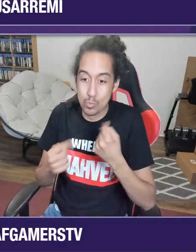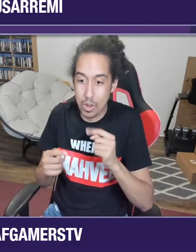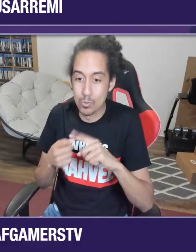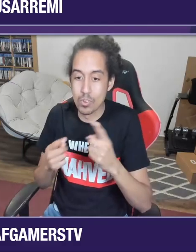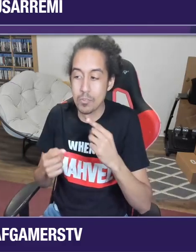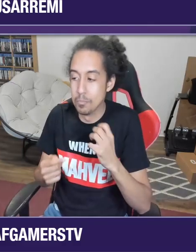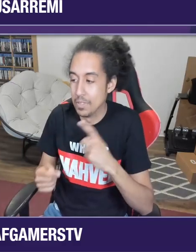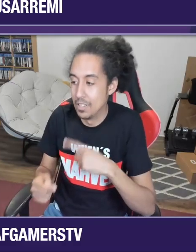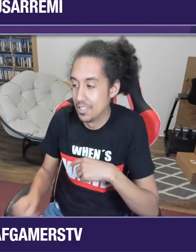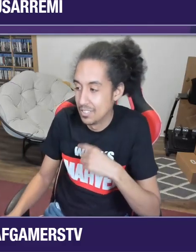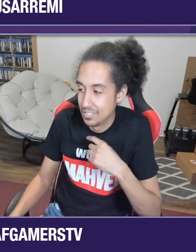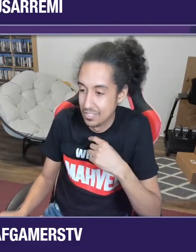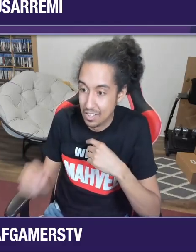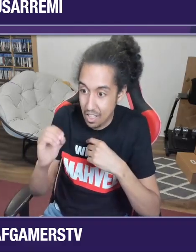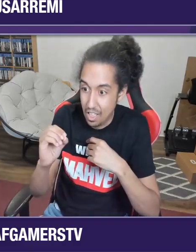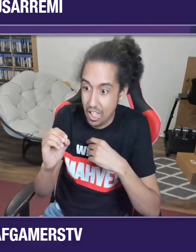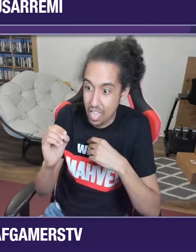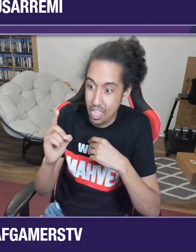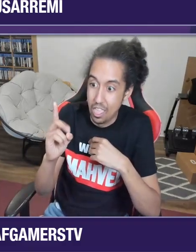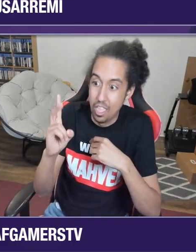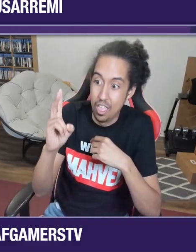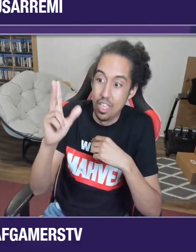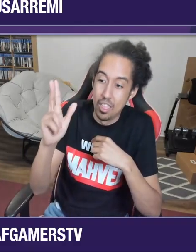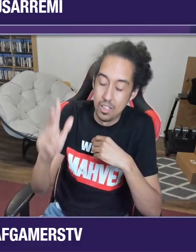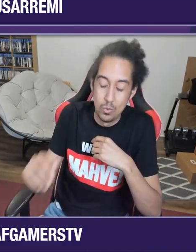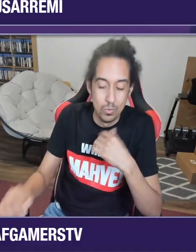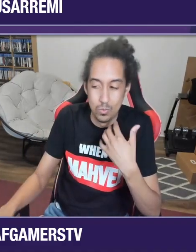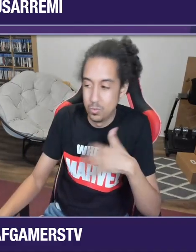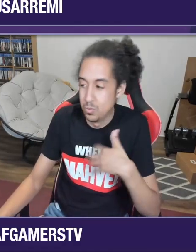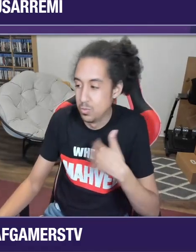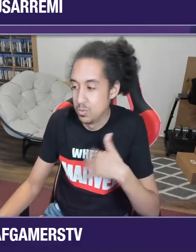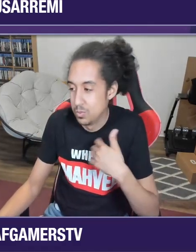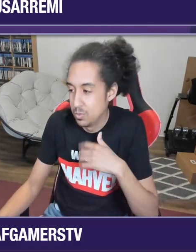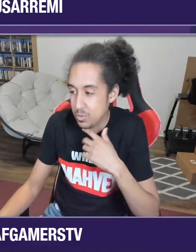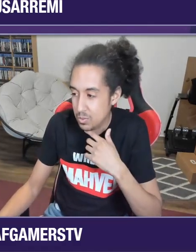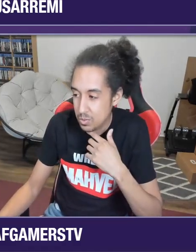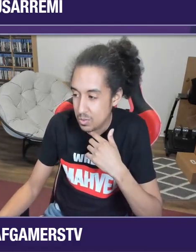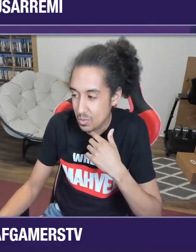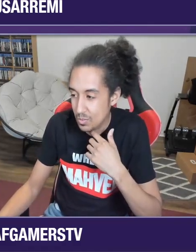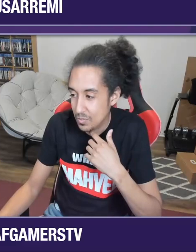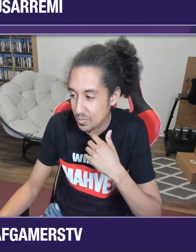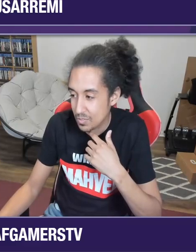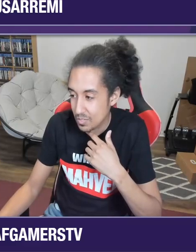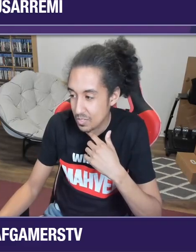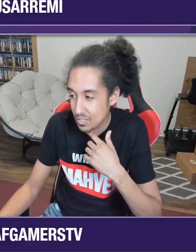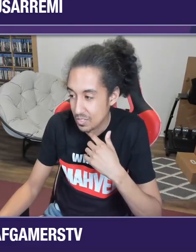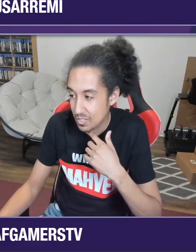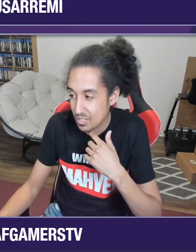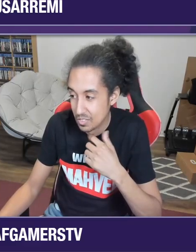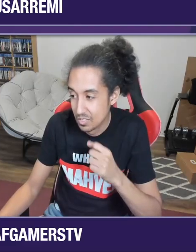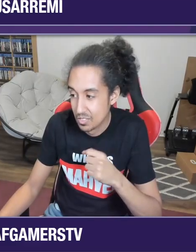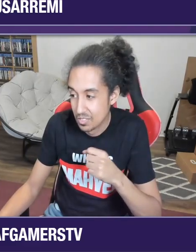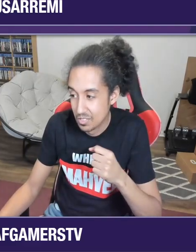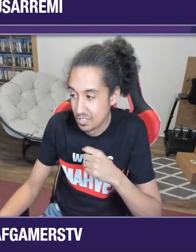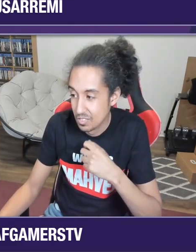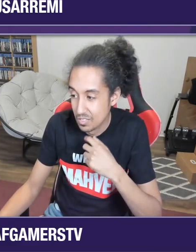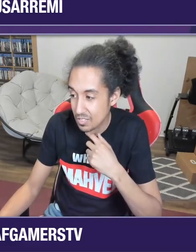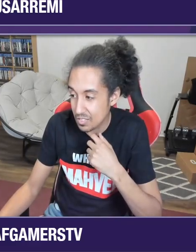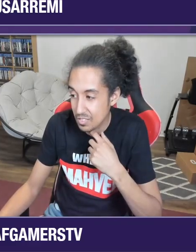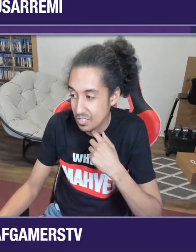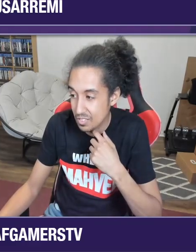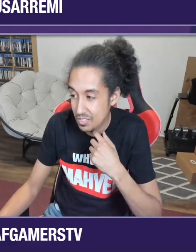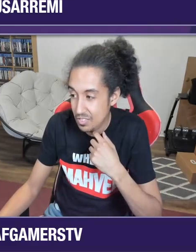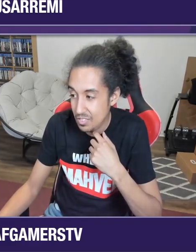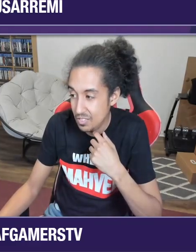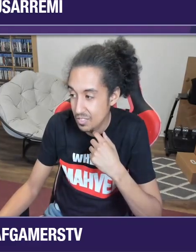like that was the risky option and that immediately led to the kill. Like, it was probably the best way to close the gap in a short amount of